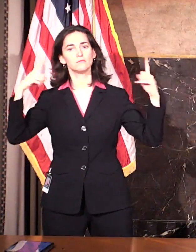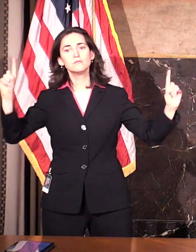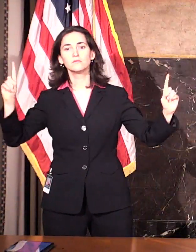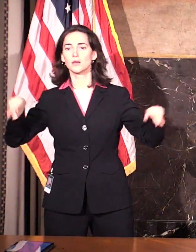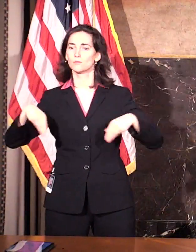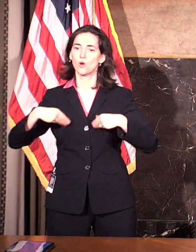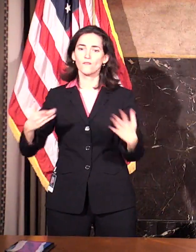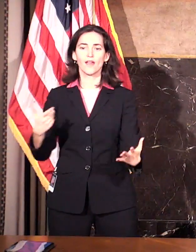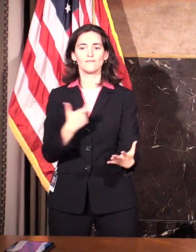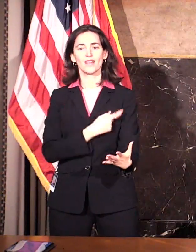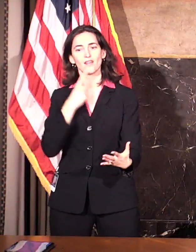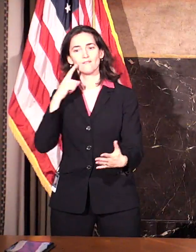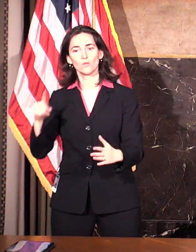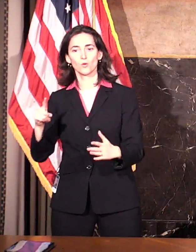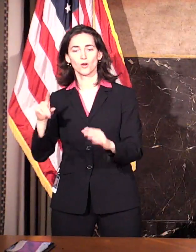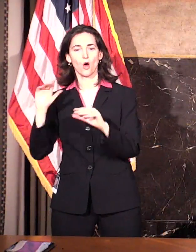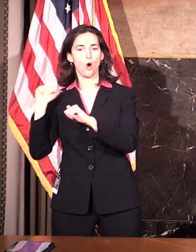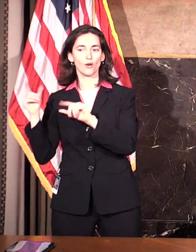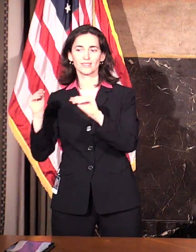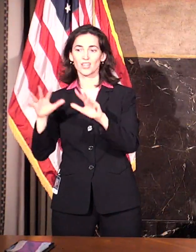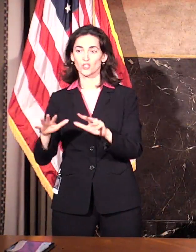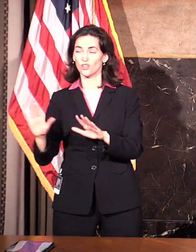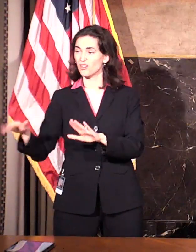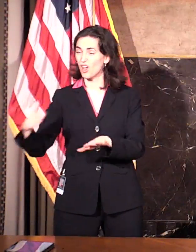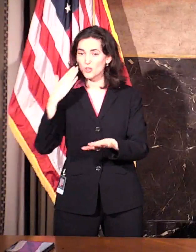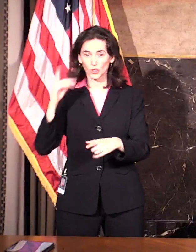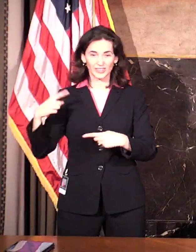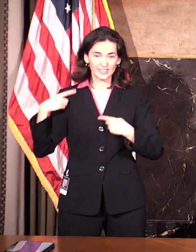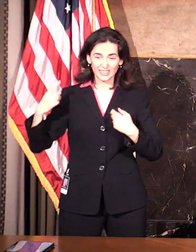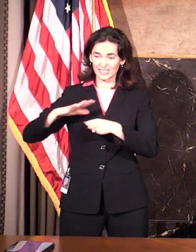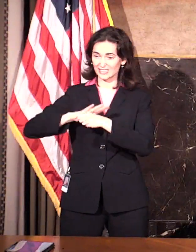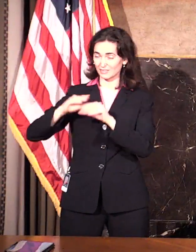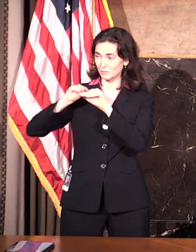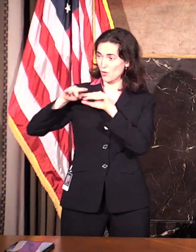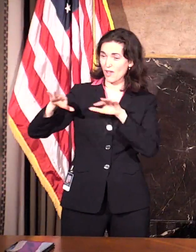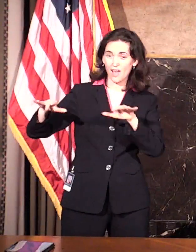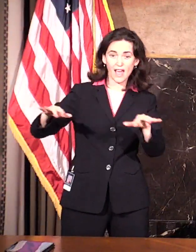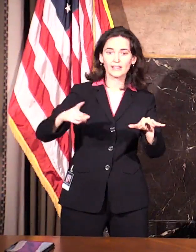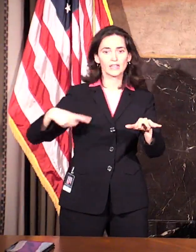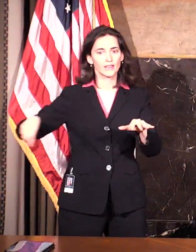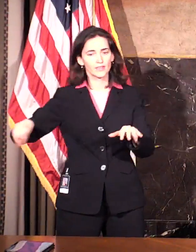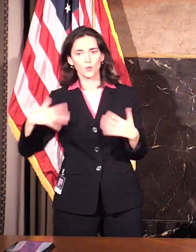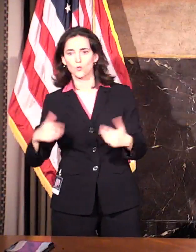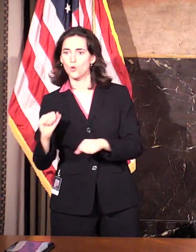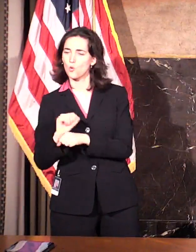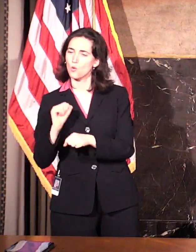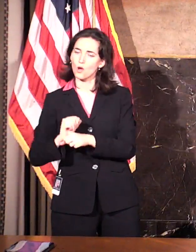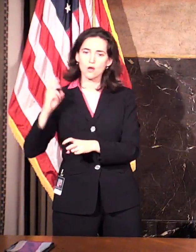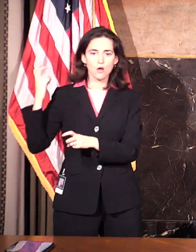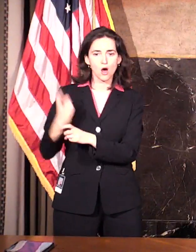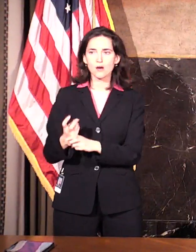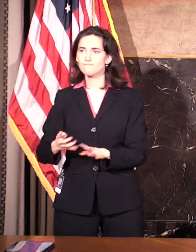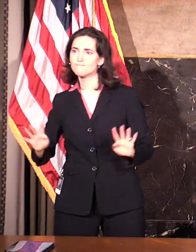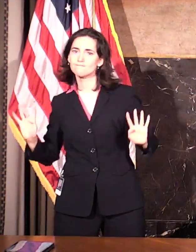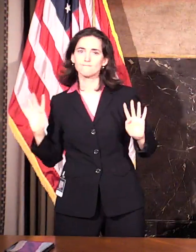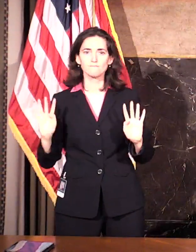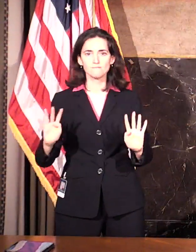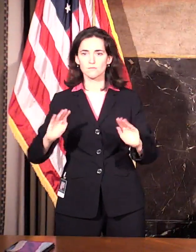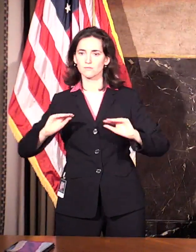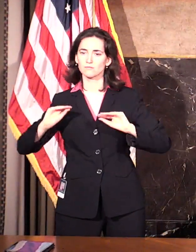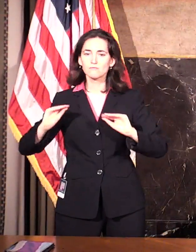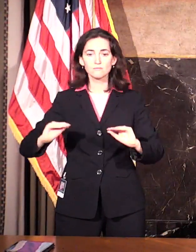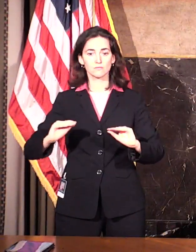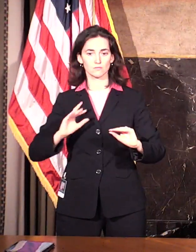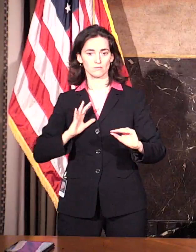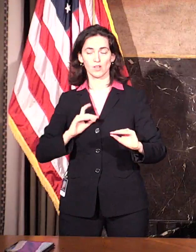state. As we all know, they've been on the front lines of this pandemic, and they play a critical role in our continued recovery